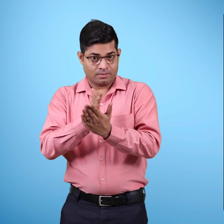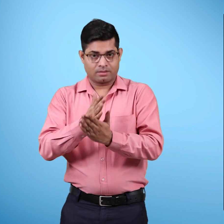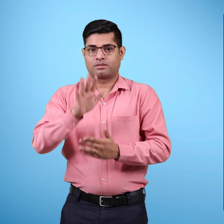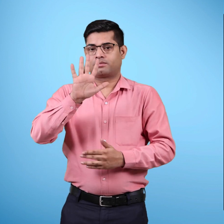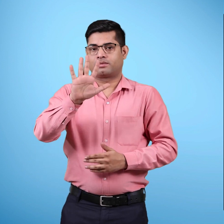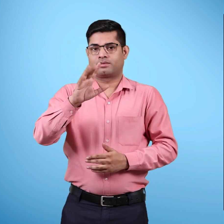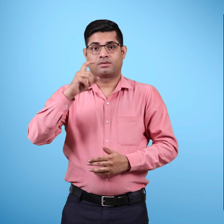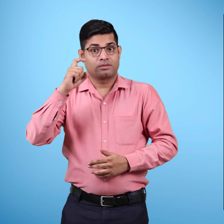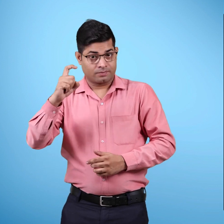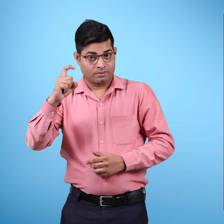Page 57.